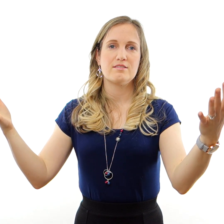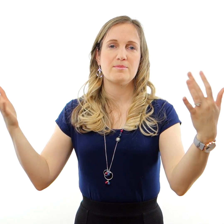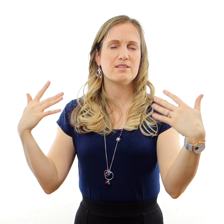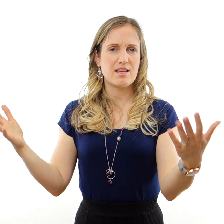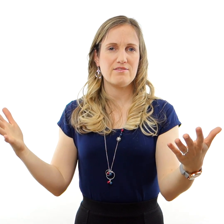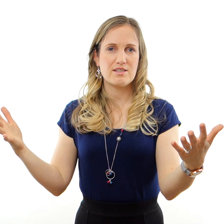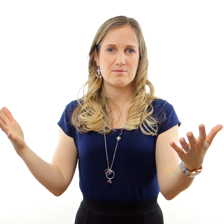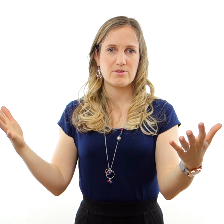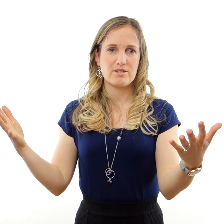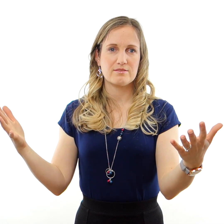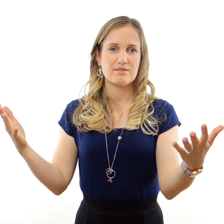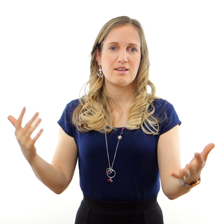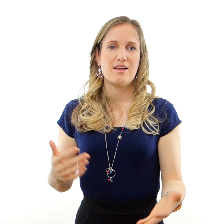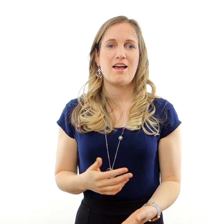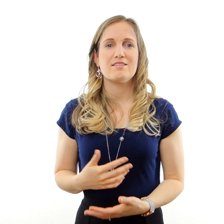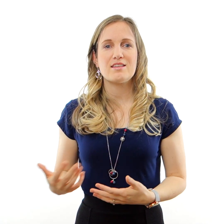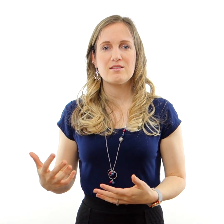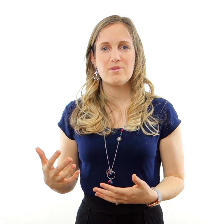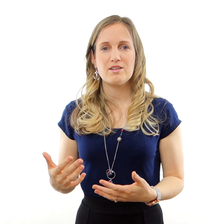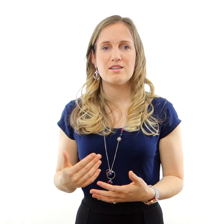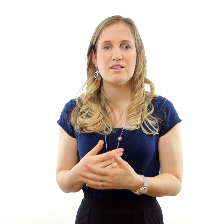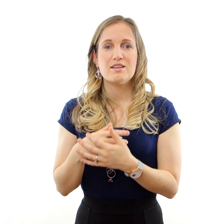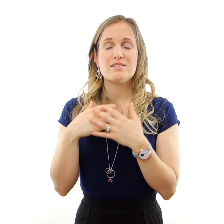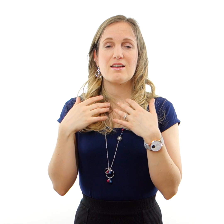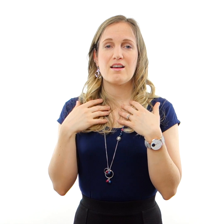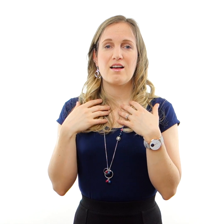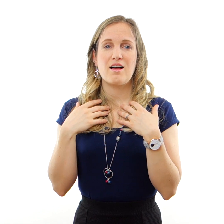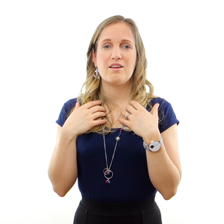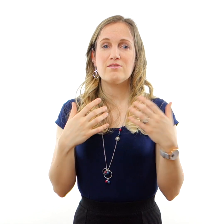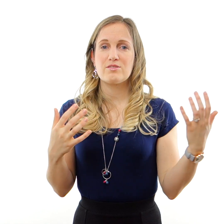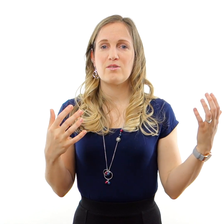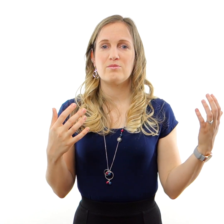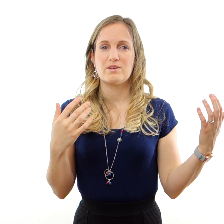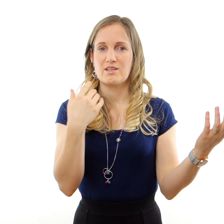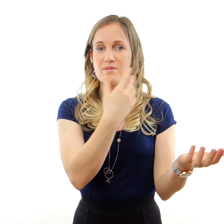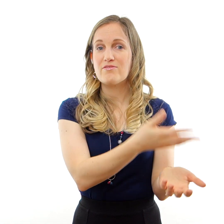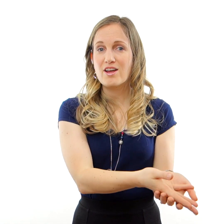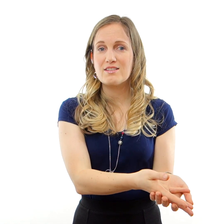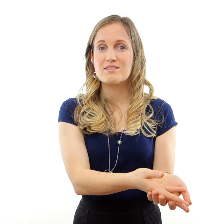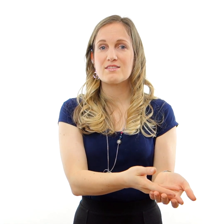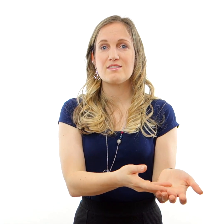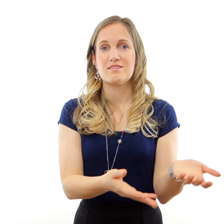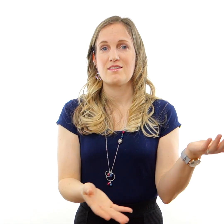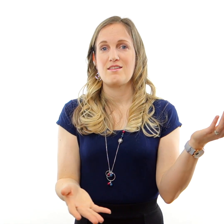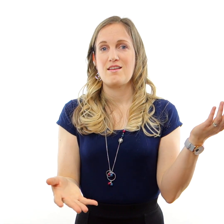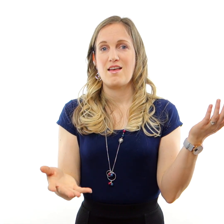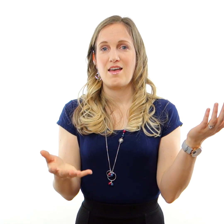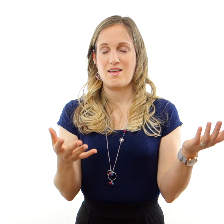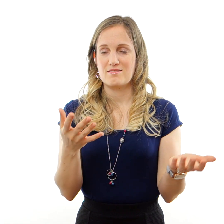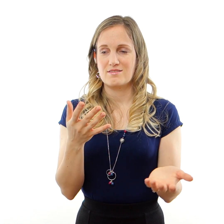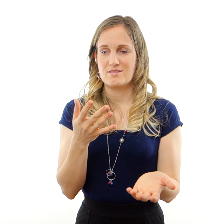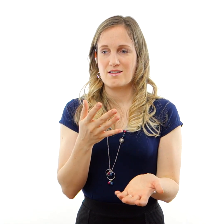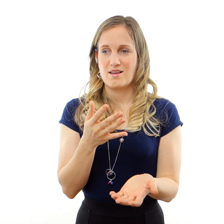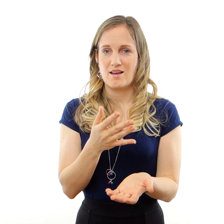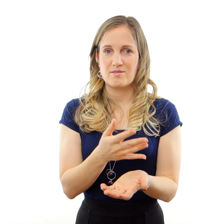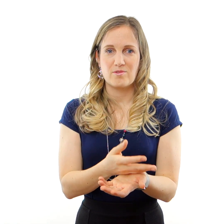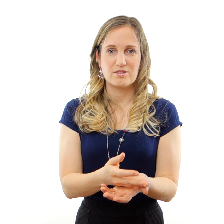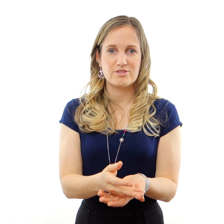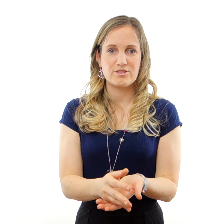Because I have a testimony. And the second one is that I also want to tell my friends. And I want